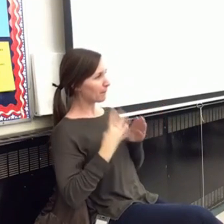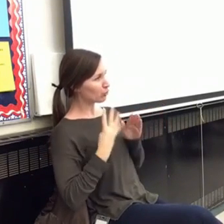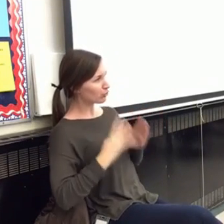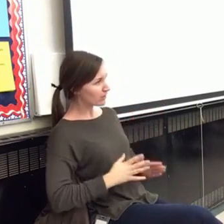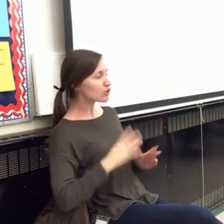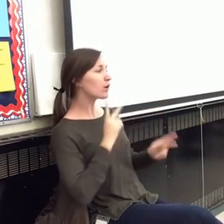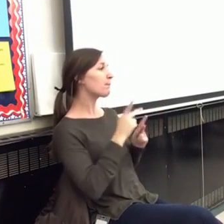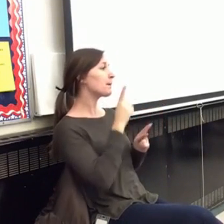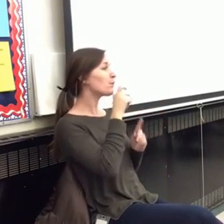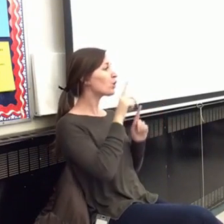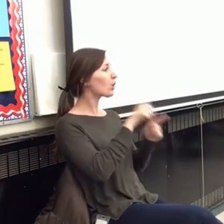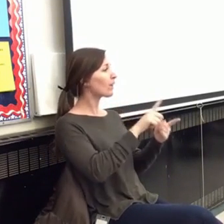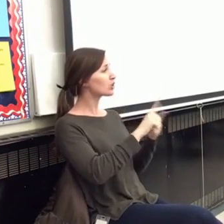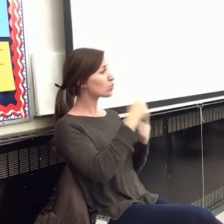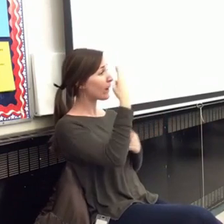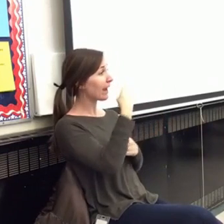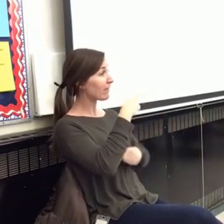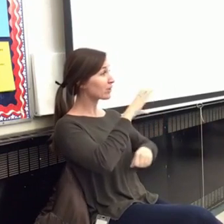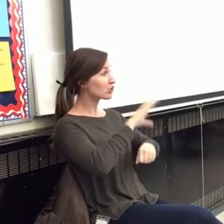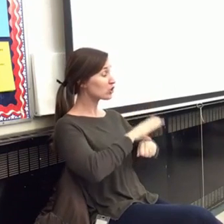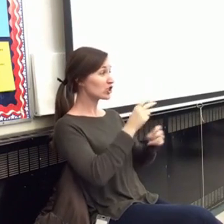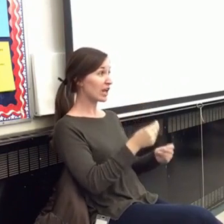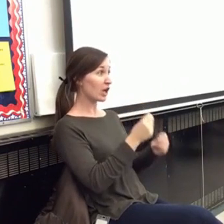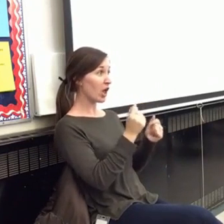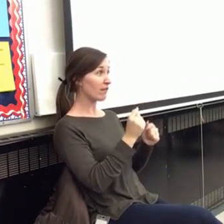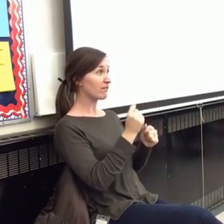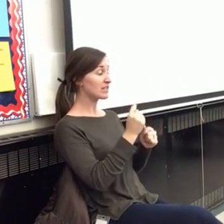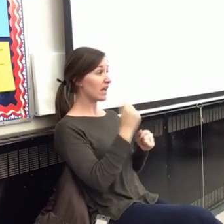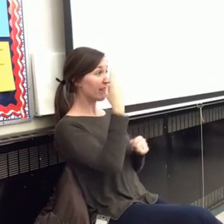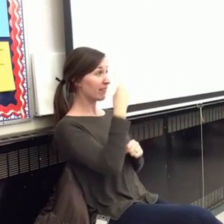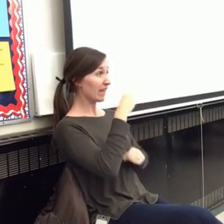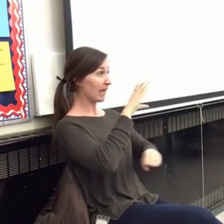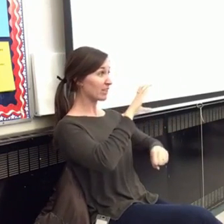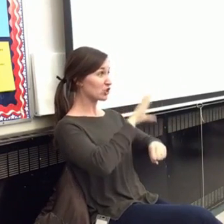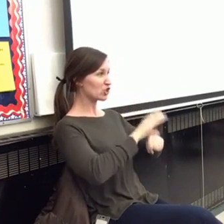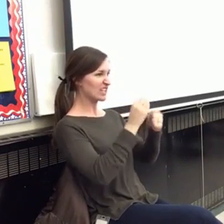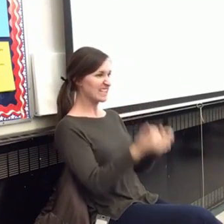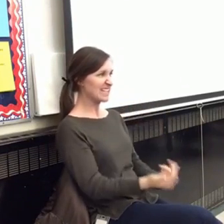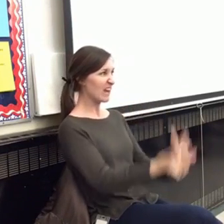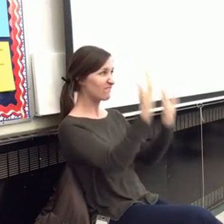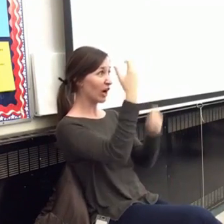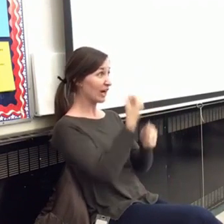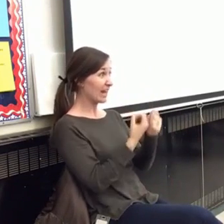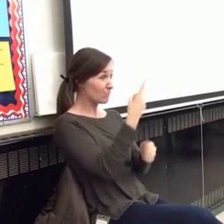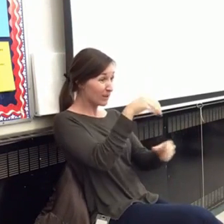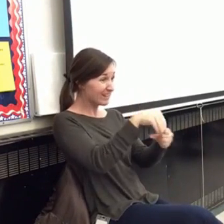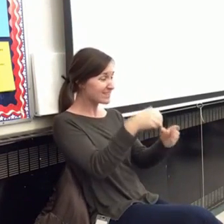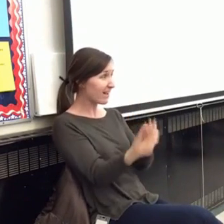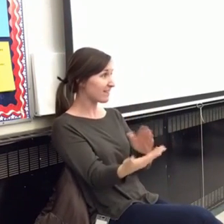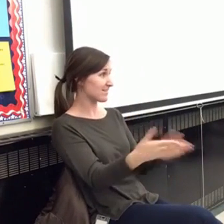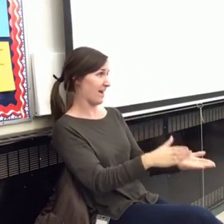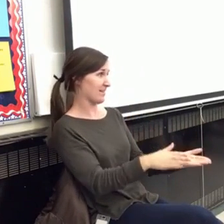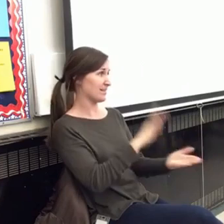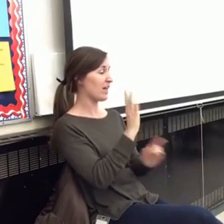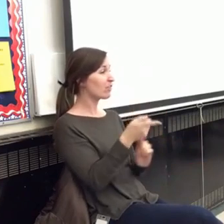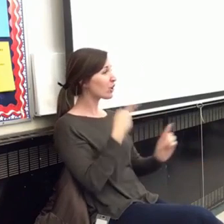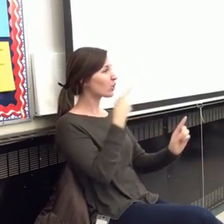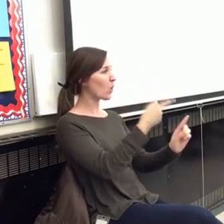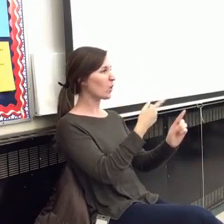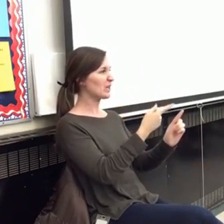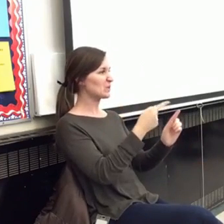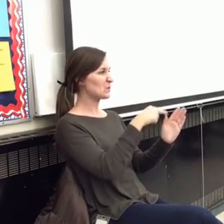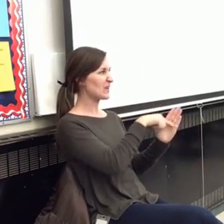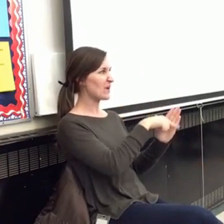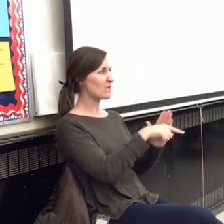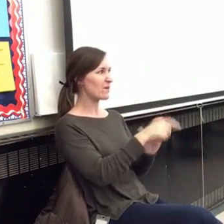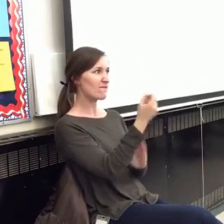instance, of people going to a Catholic church, and all of a sudden the Catholic church gets set on fire and everybody dies. Their goal is to get rid of anybody that they can. So